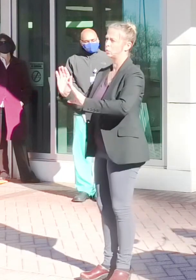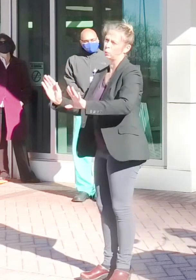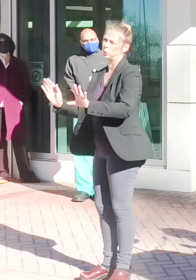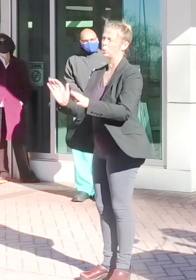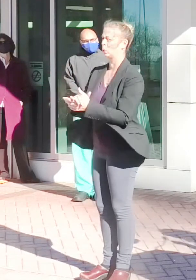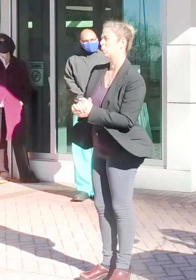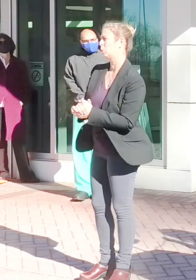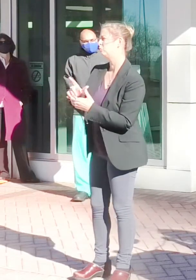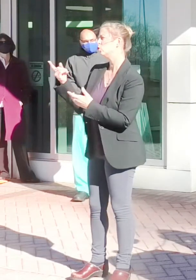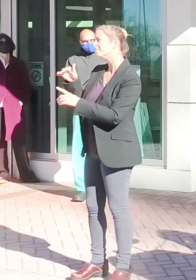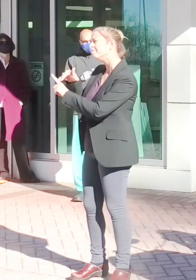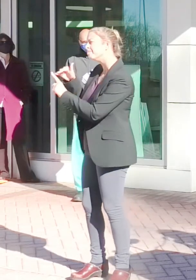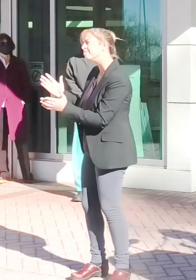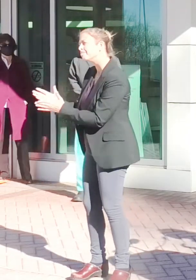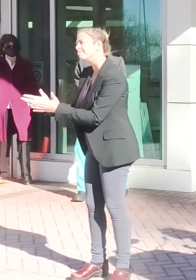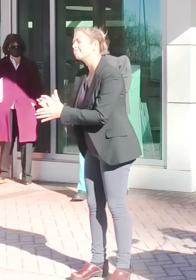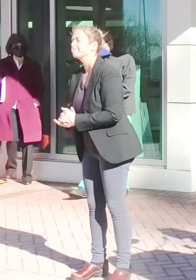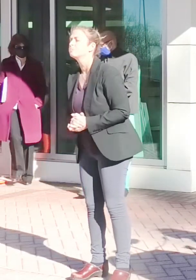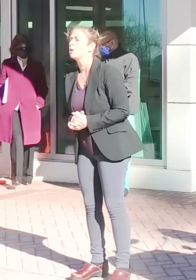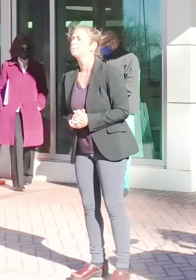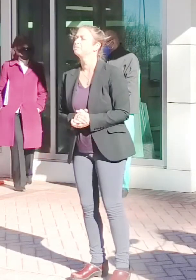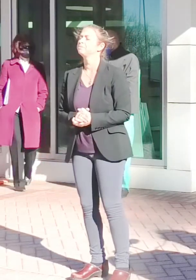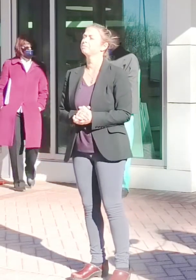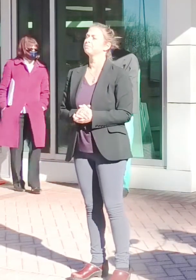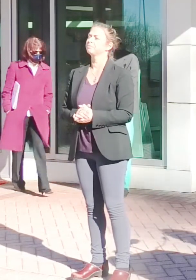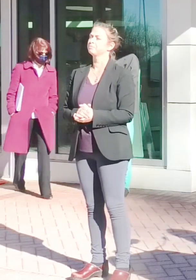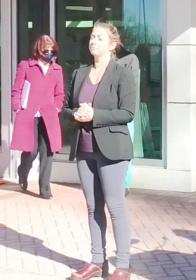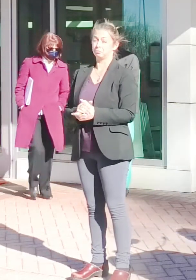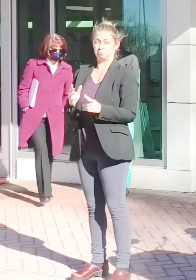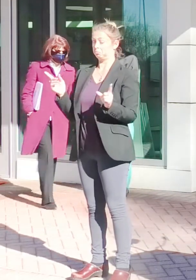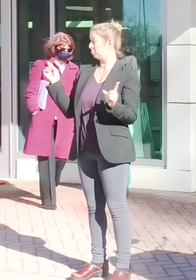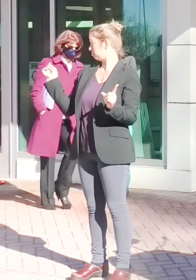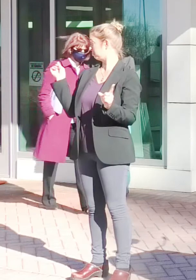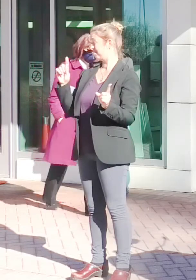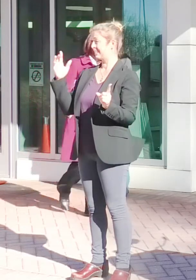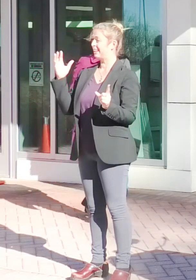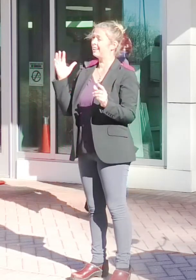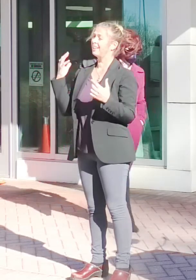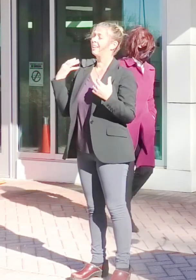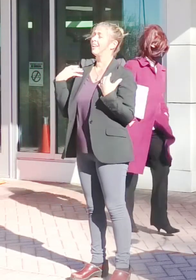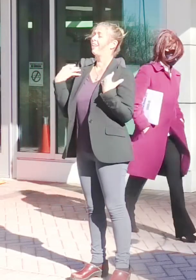And also Dr. Rossman from the Health Department to also speak to that.